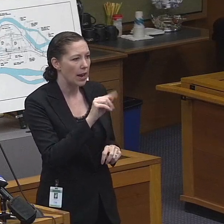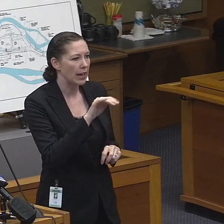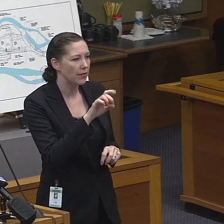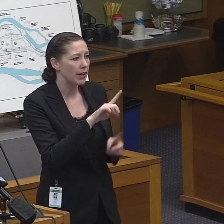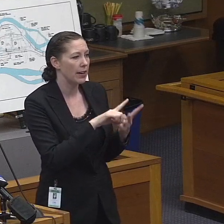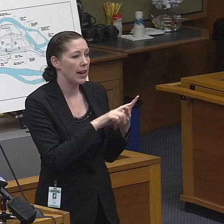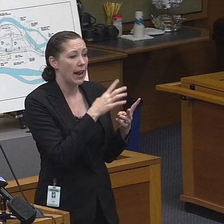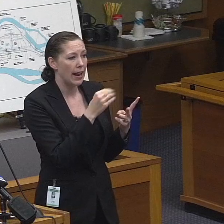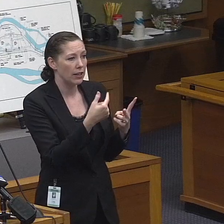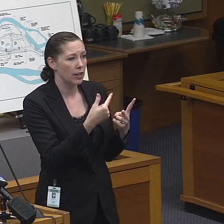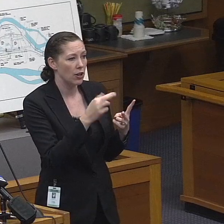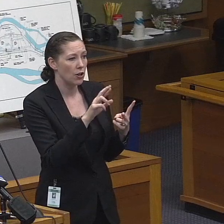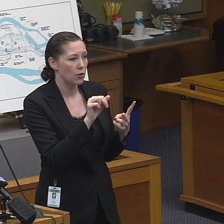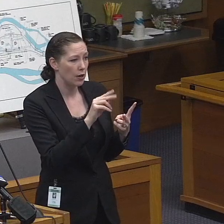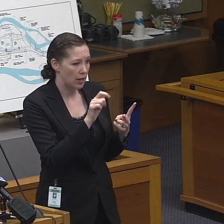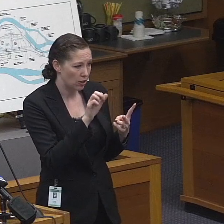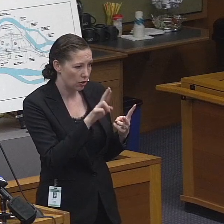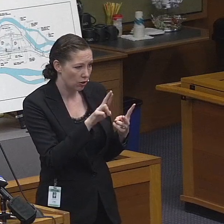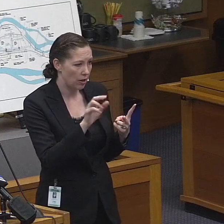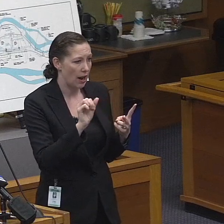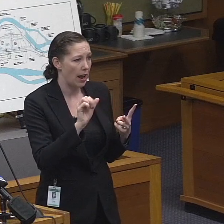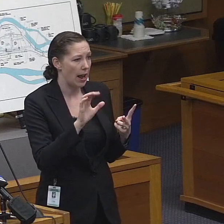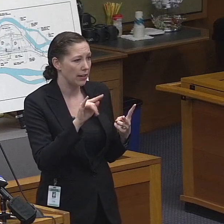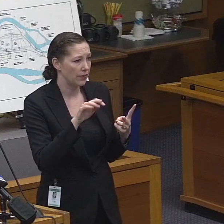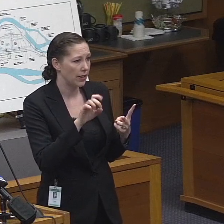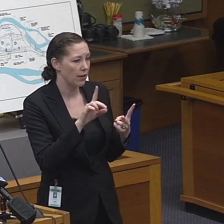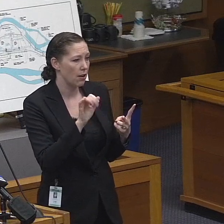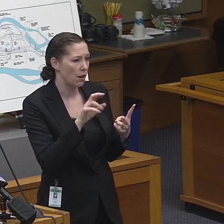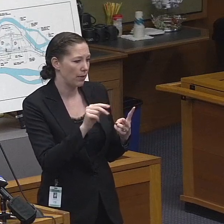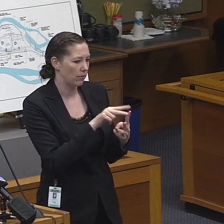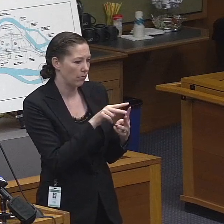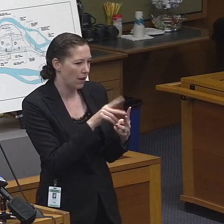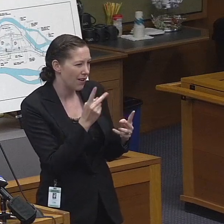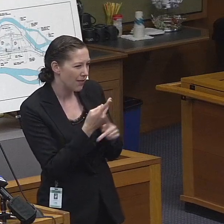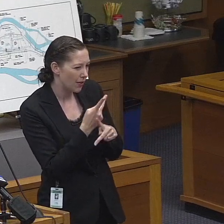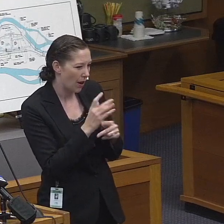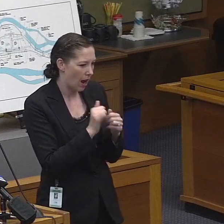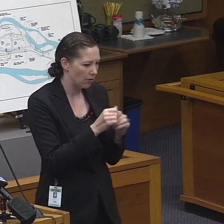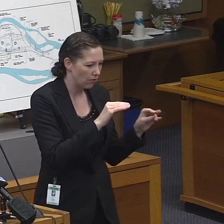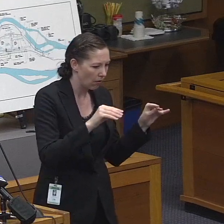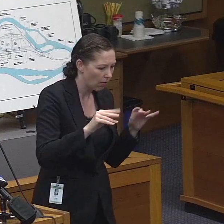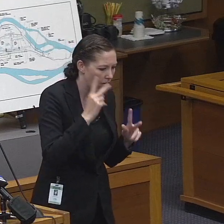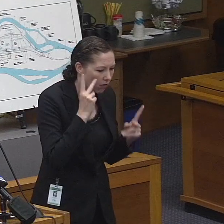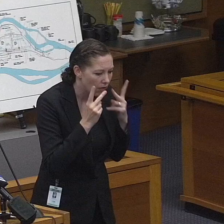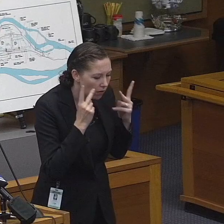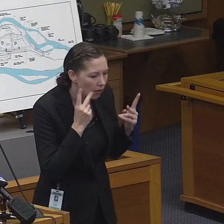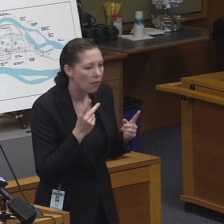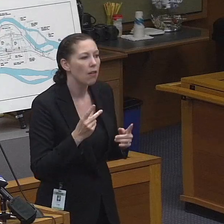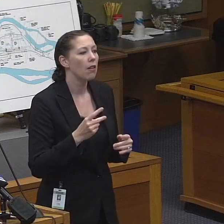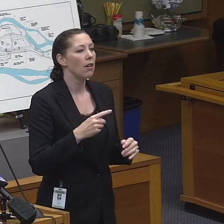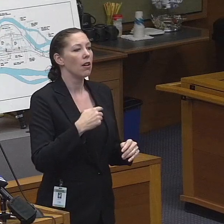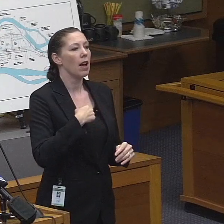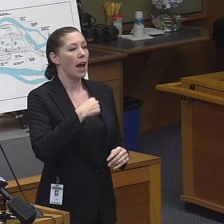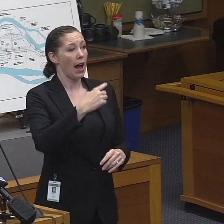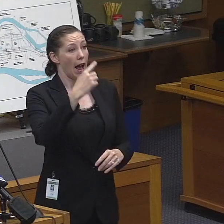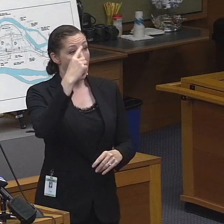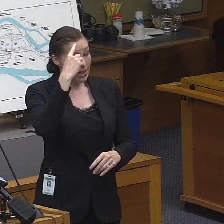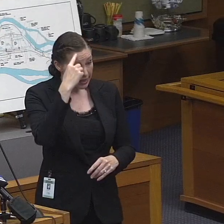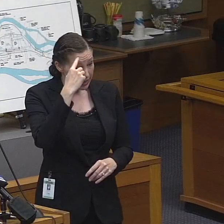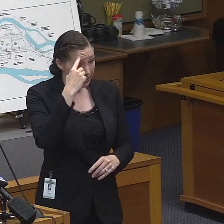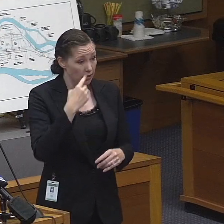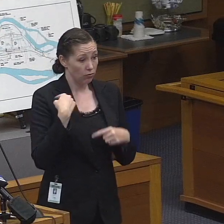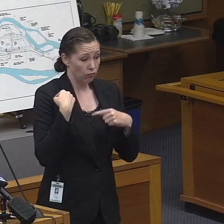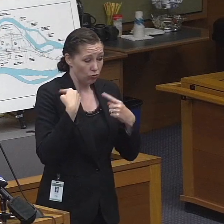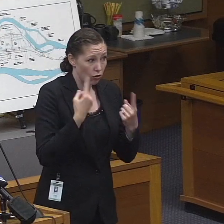absorbing those contaminants. But I don't believe that anyone in Oregon has dosed powdered activated carbon to deal with algal